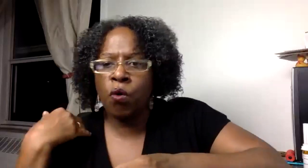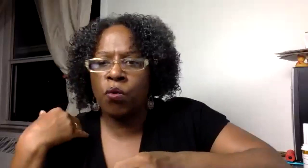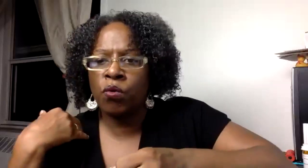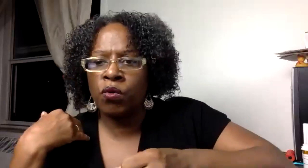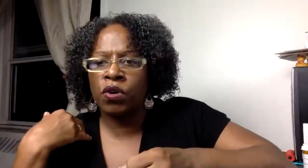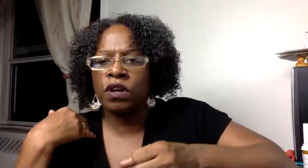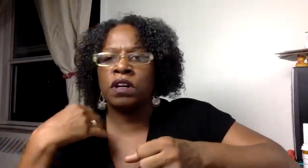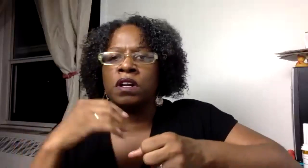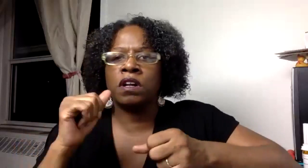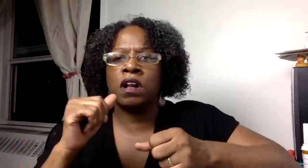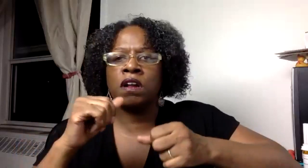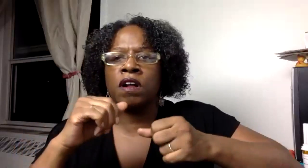Well, about last 10 years ago,